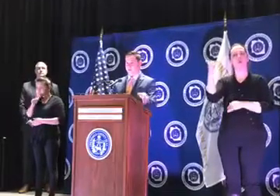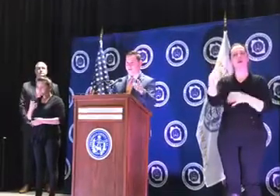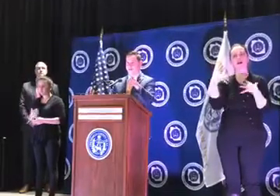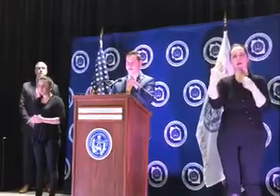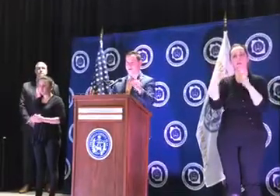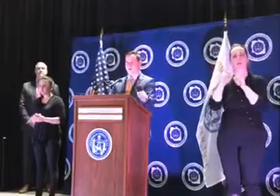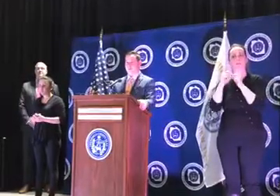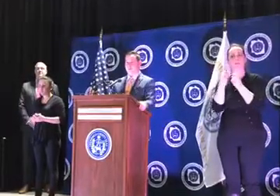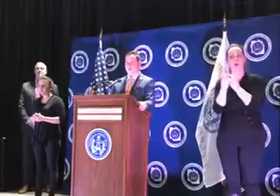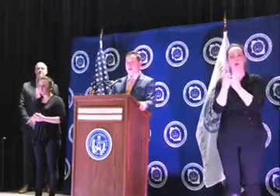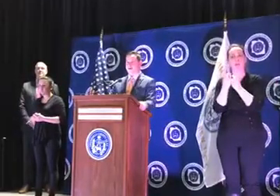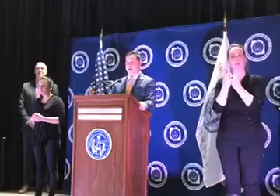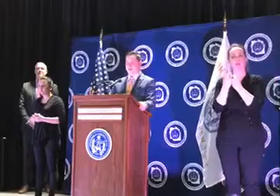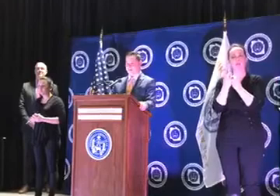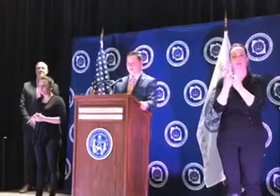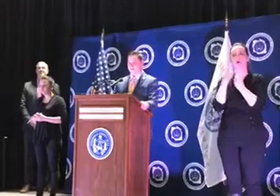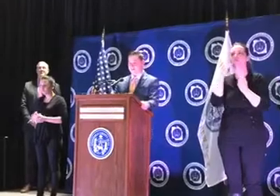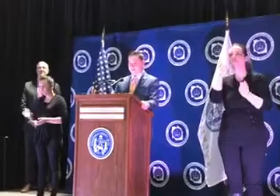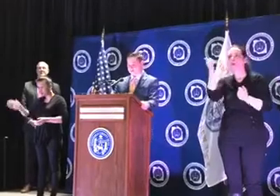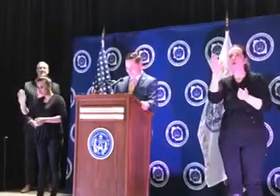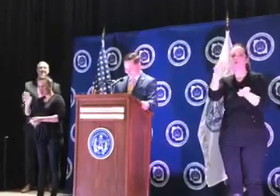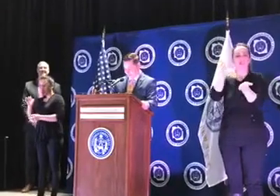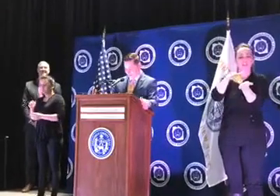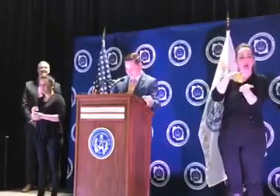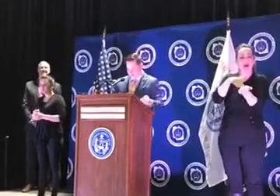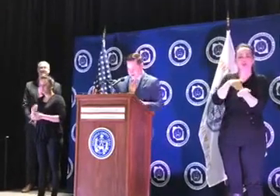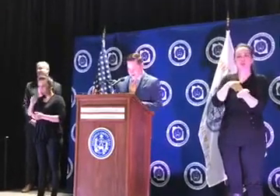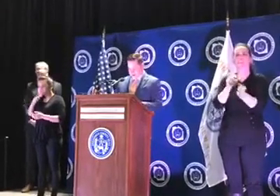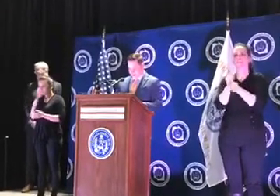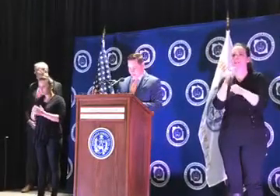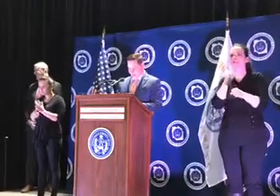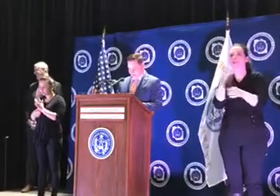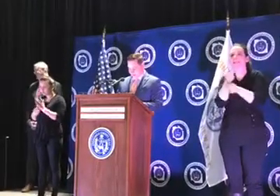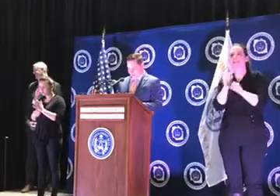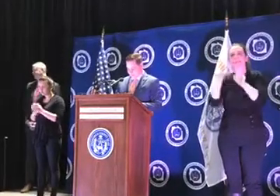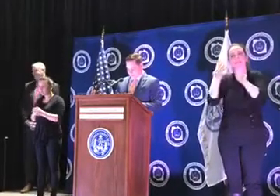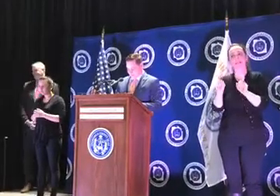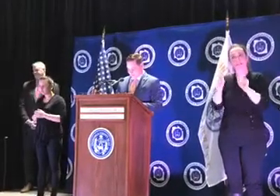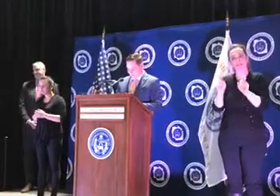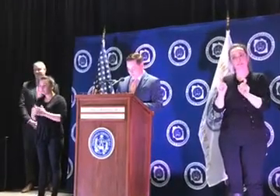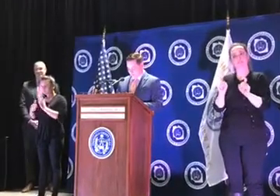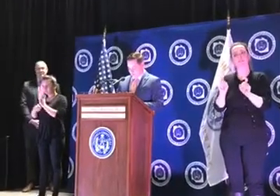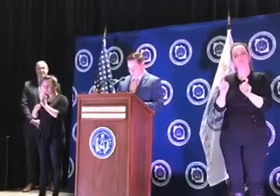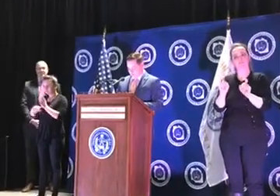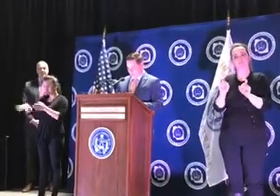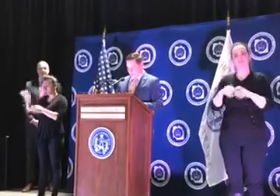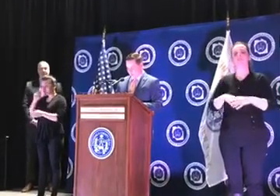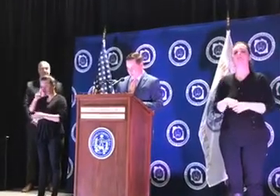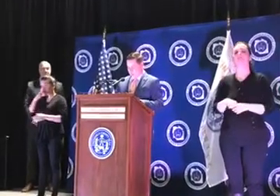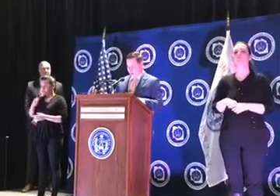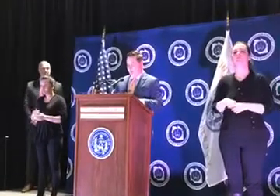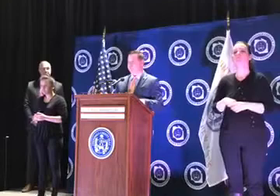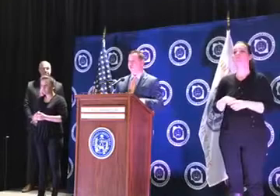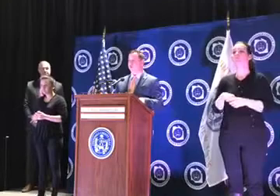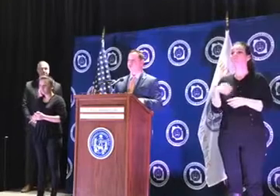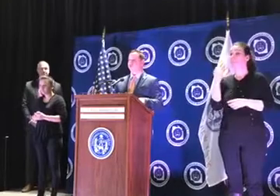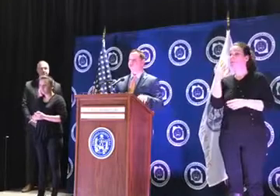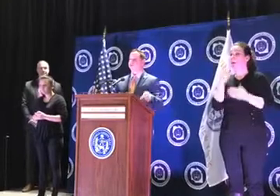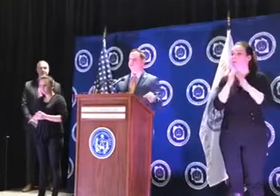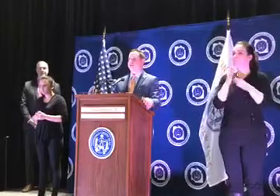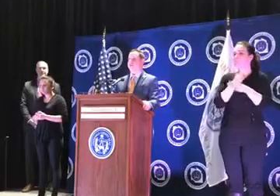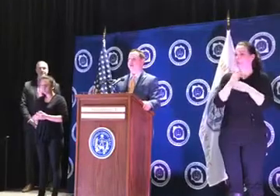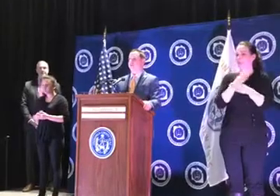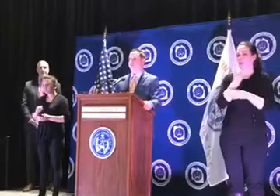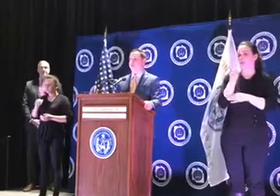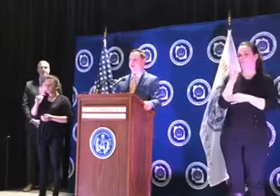I hope we're not raising hands yet from the press corps. But so again, between 12:30 and 4, Tuesday, March